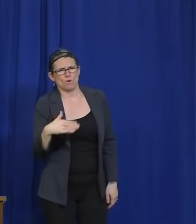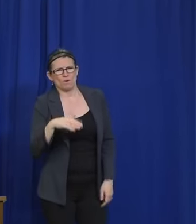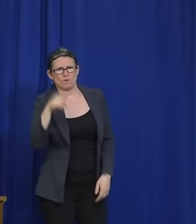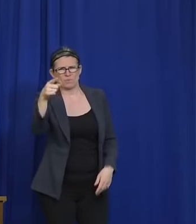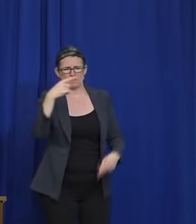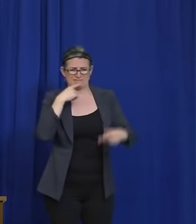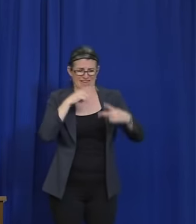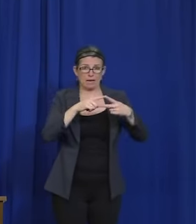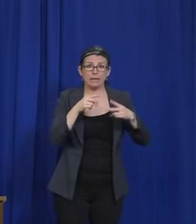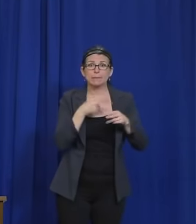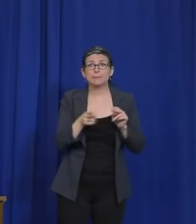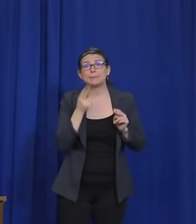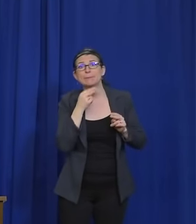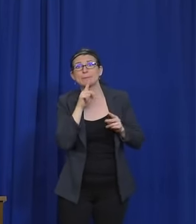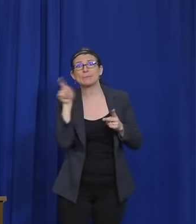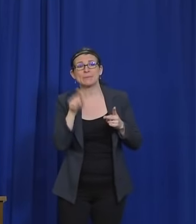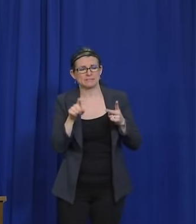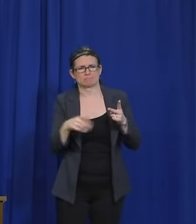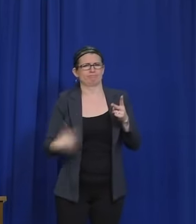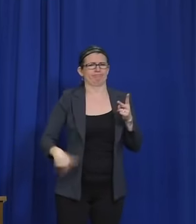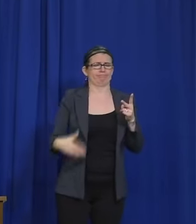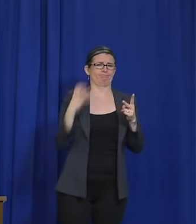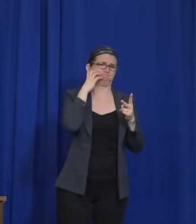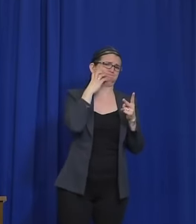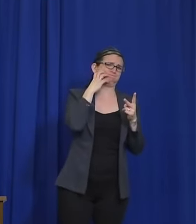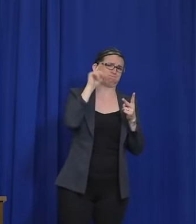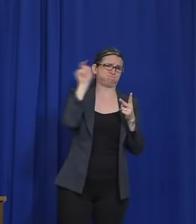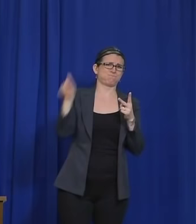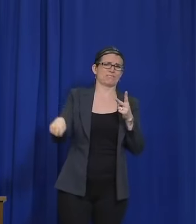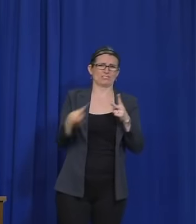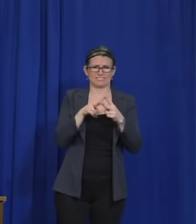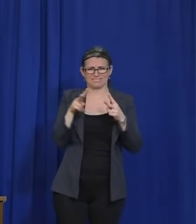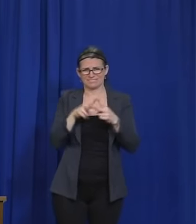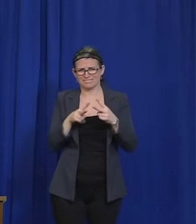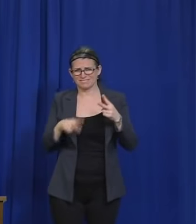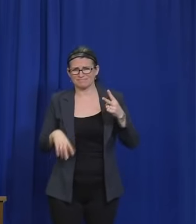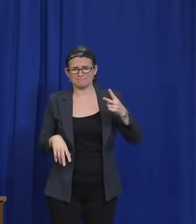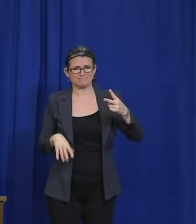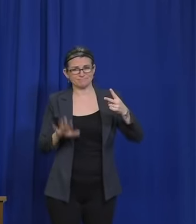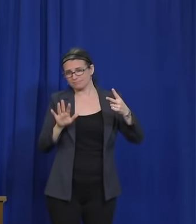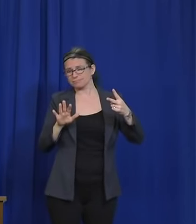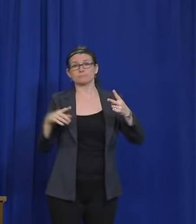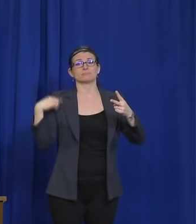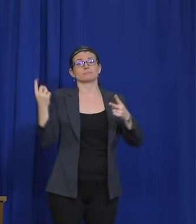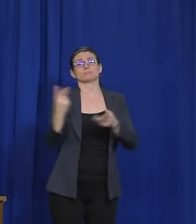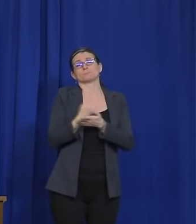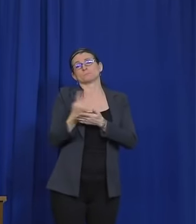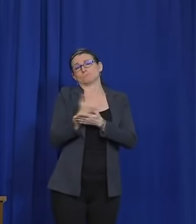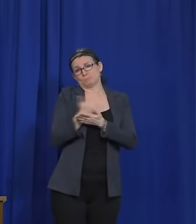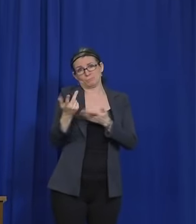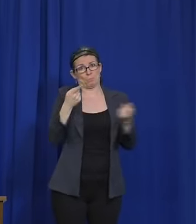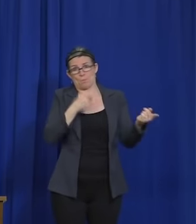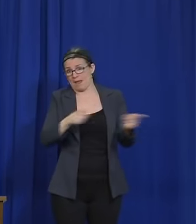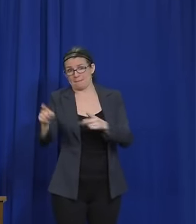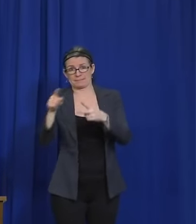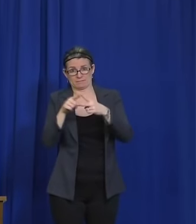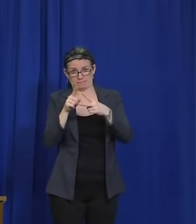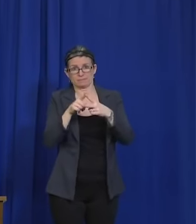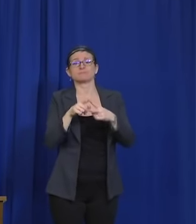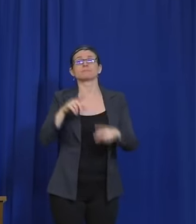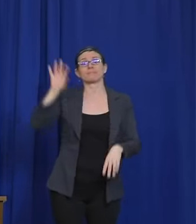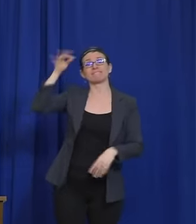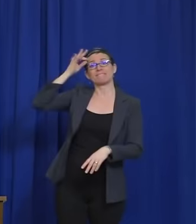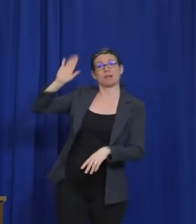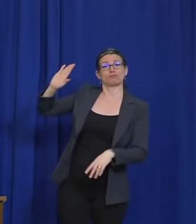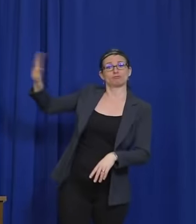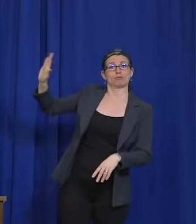is in the pudding. What's happened in recent weeks, among other things that have happened, is that the federal government, for instance, once the